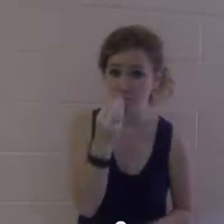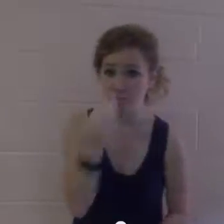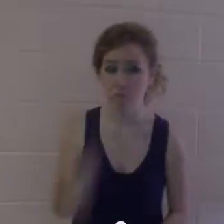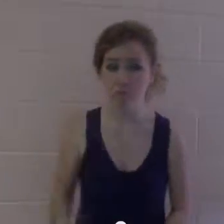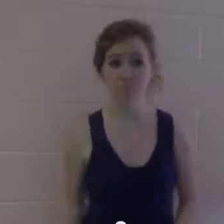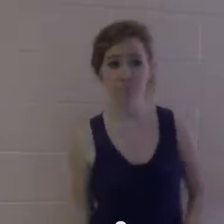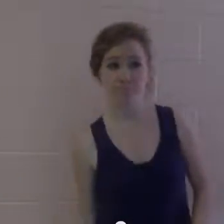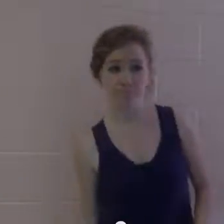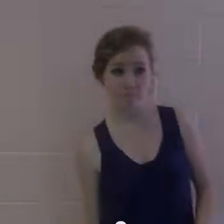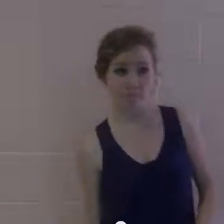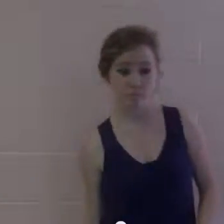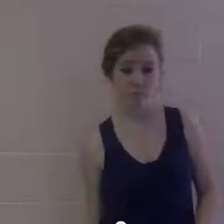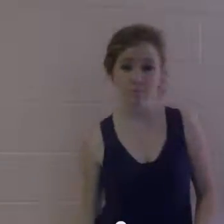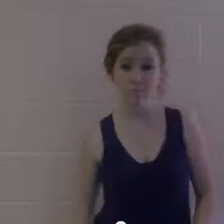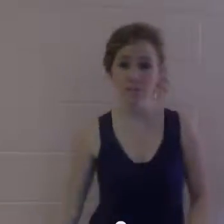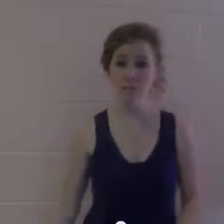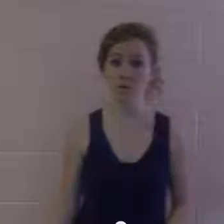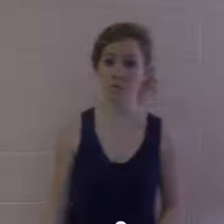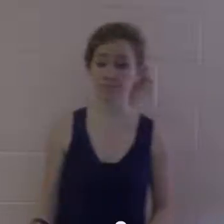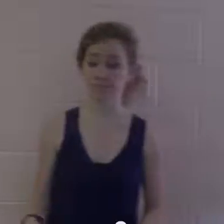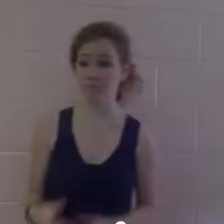storage is starting to slowly decrease,